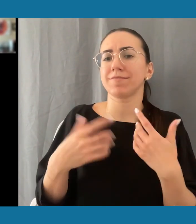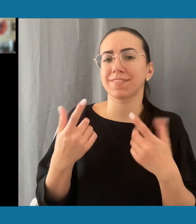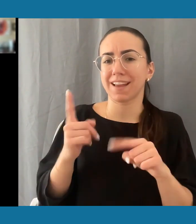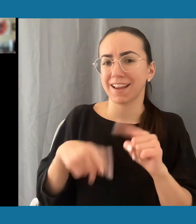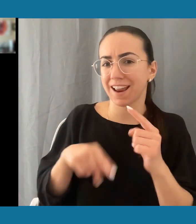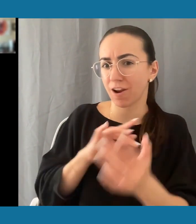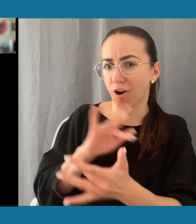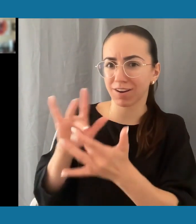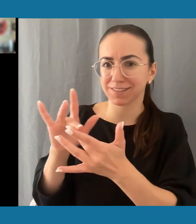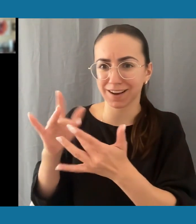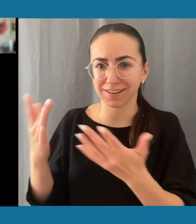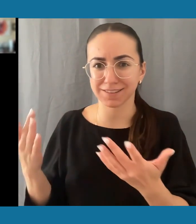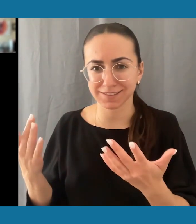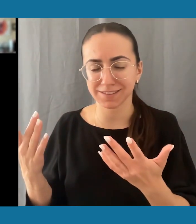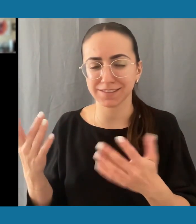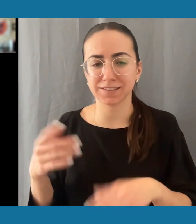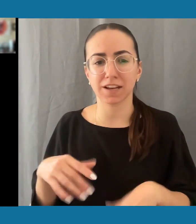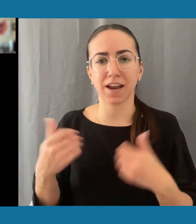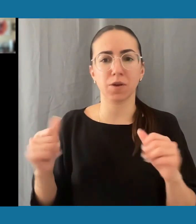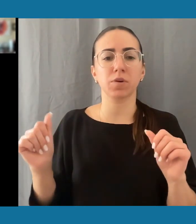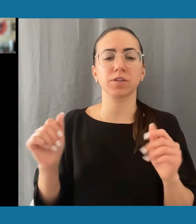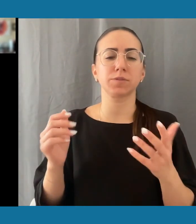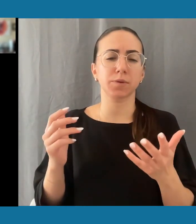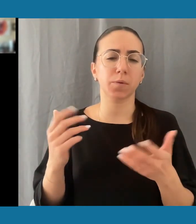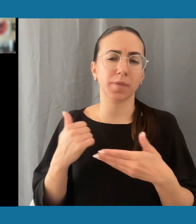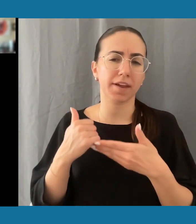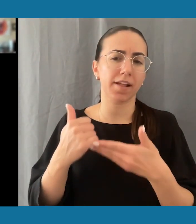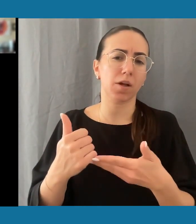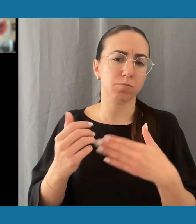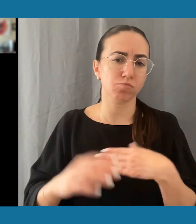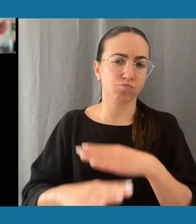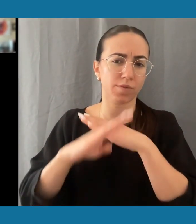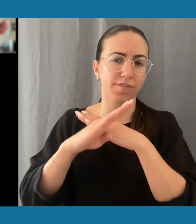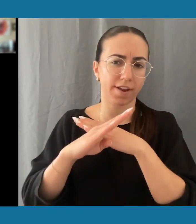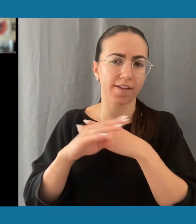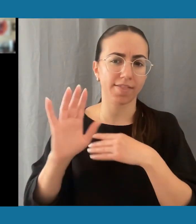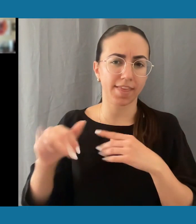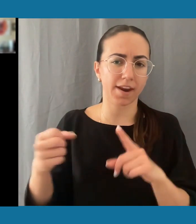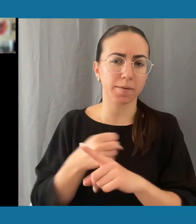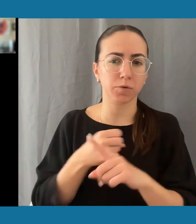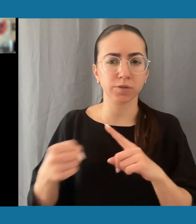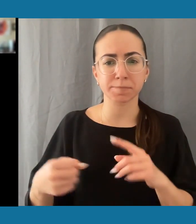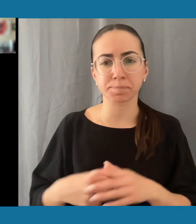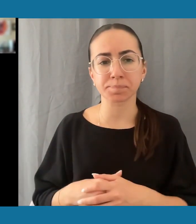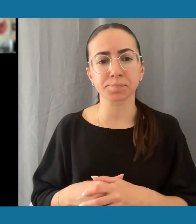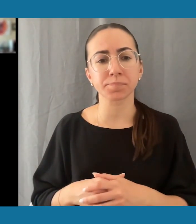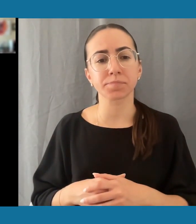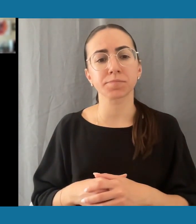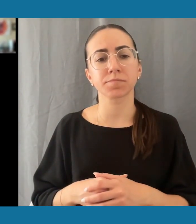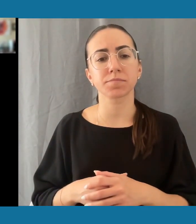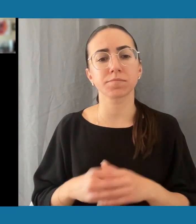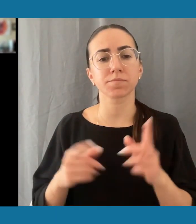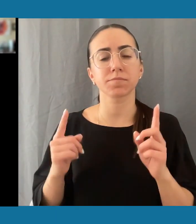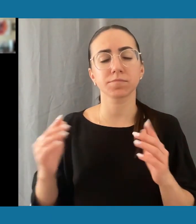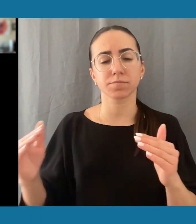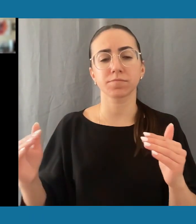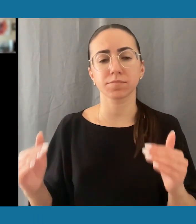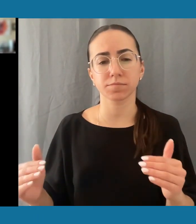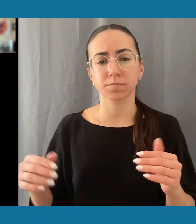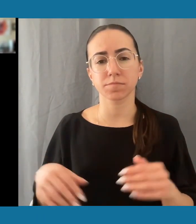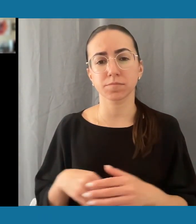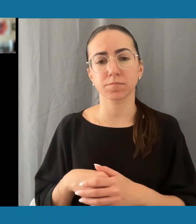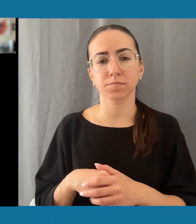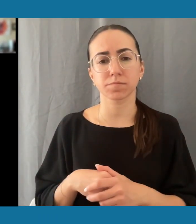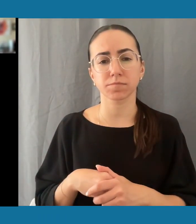to prevent some of this abuse and exploitation. It is cost saving. So guardianship is